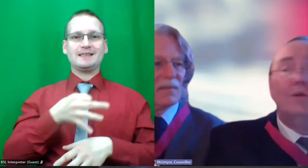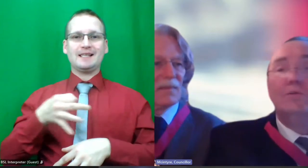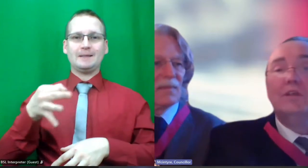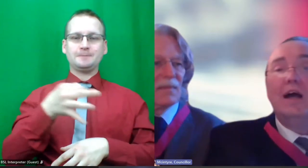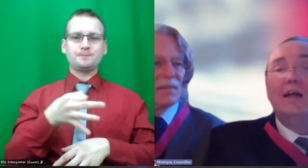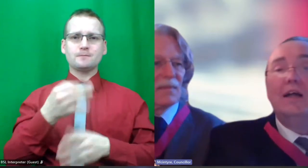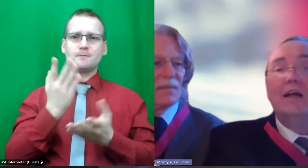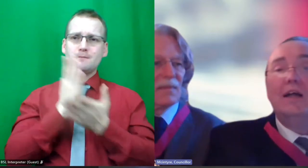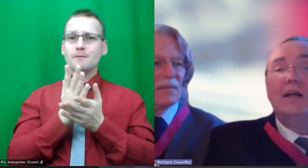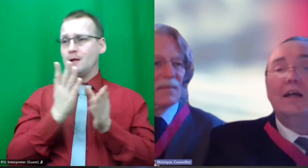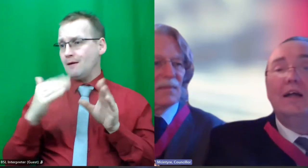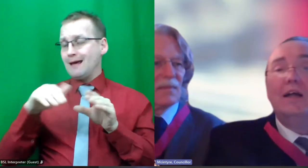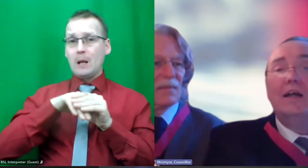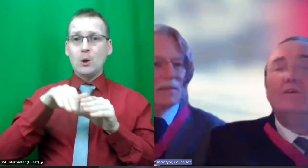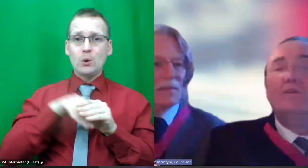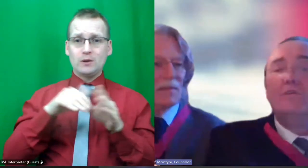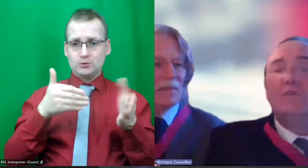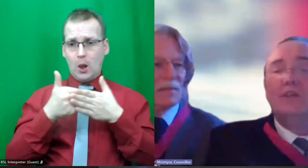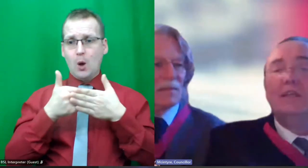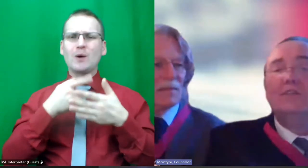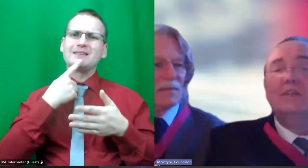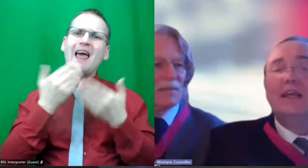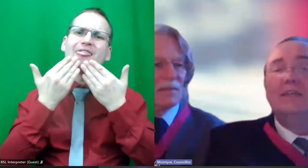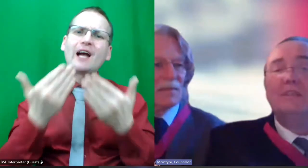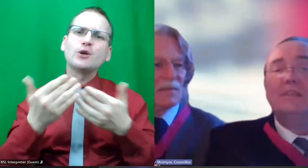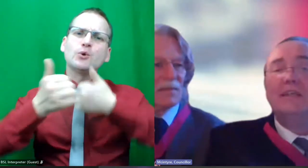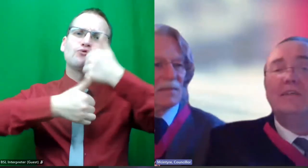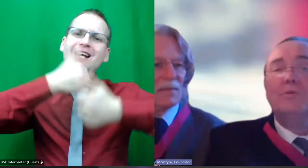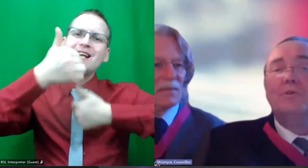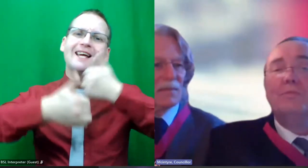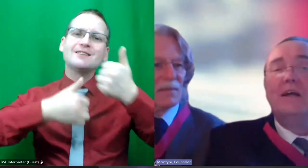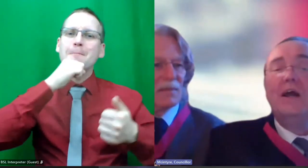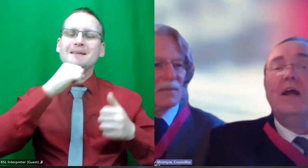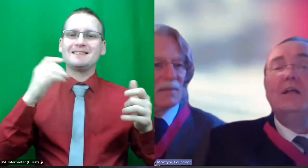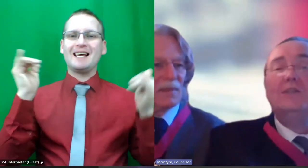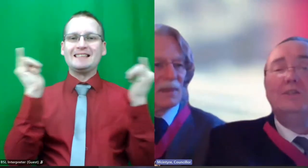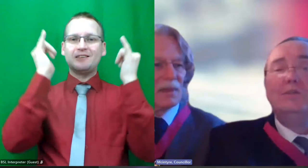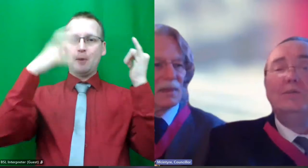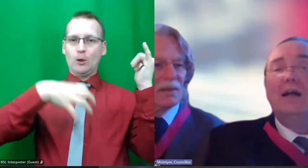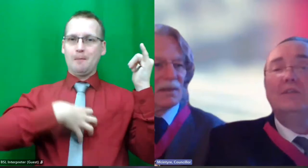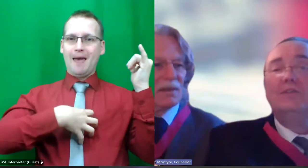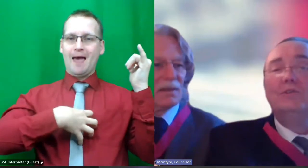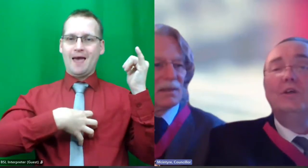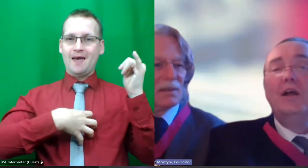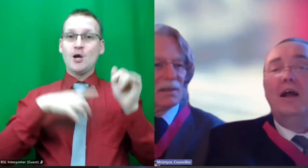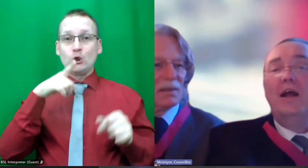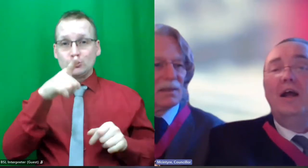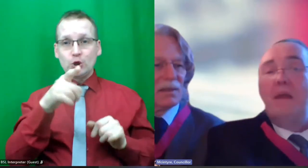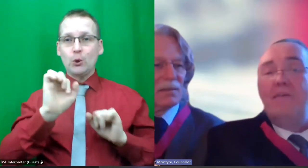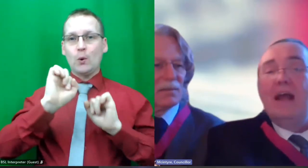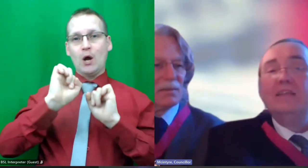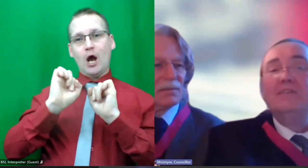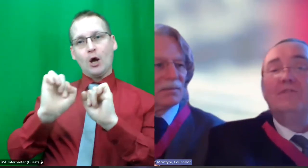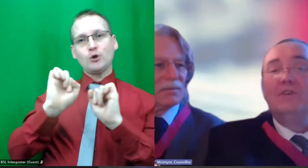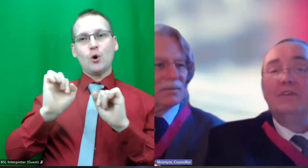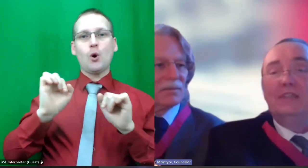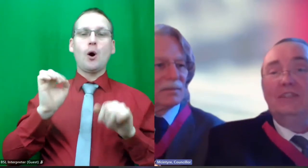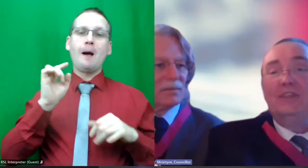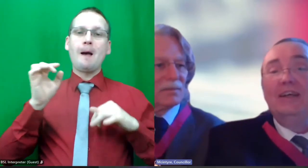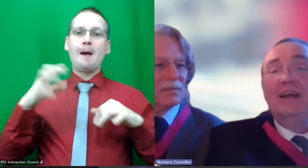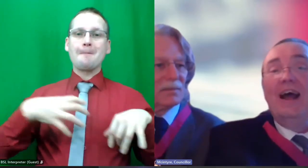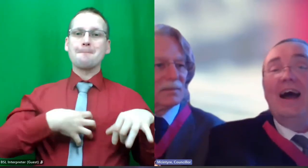in closing, I'd just like to say thank you. Congratulations again, Mr. Ceremonial Mayor, to you and your mayoress